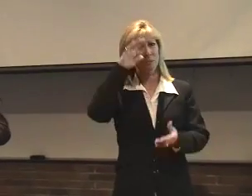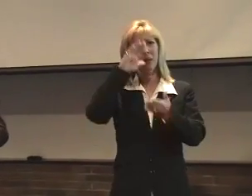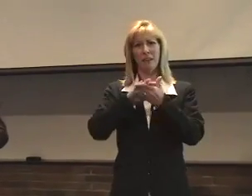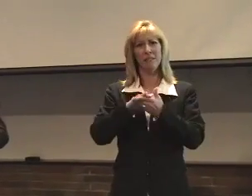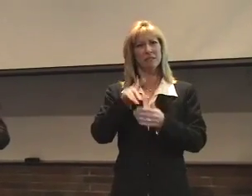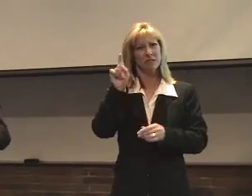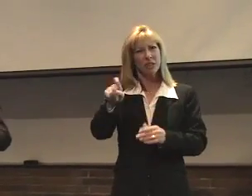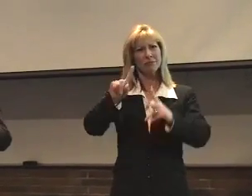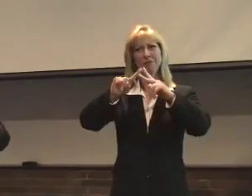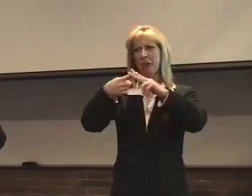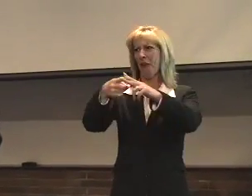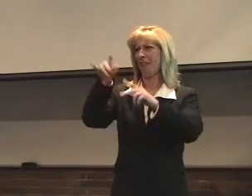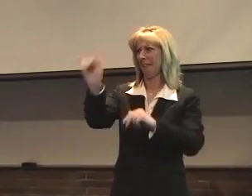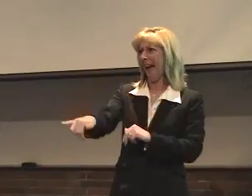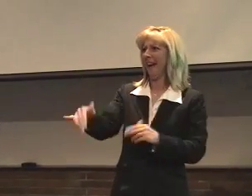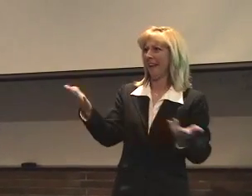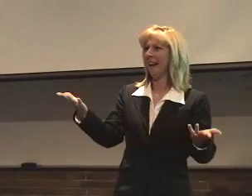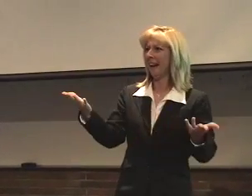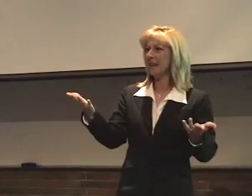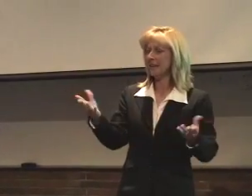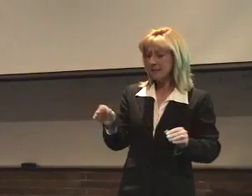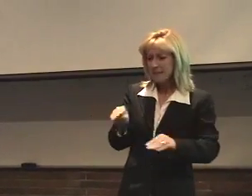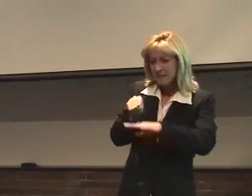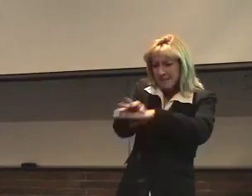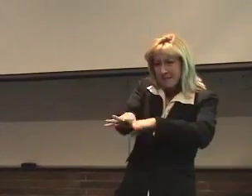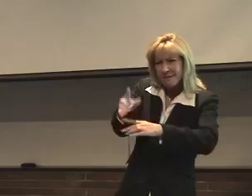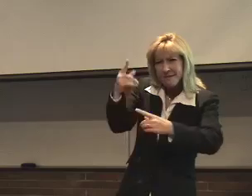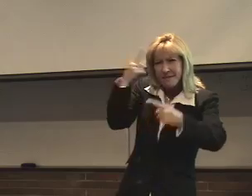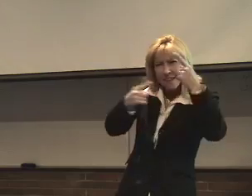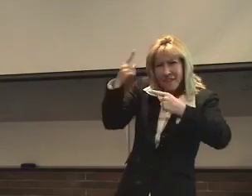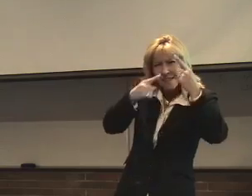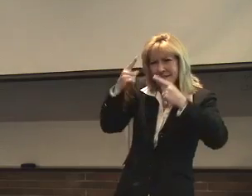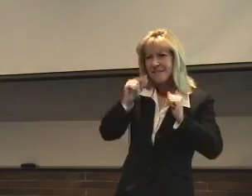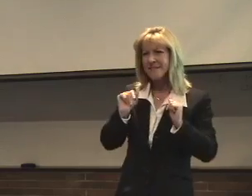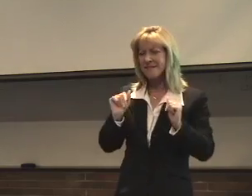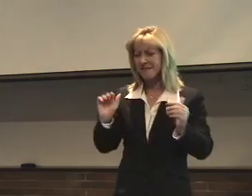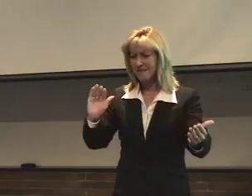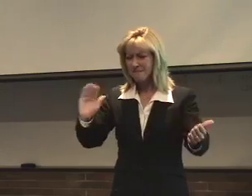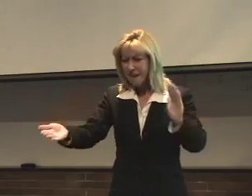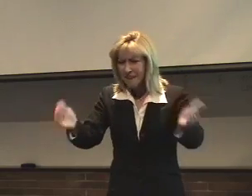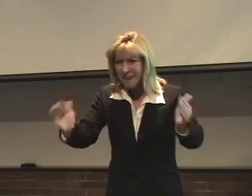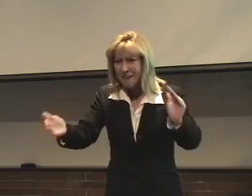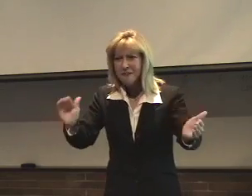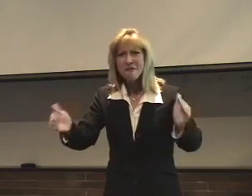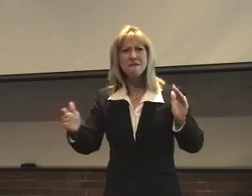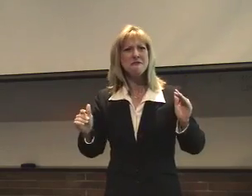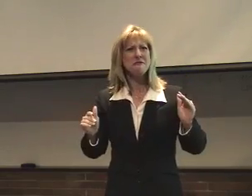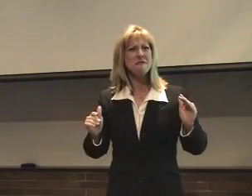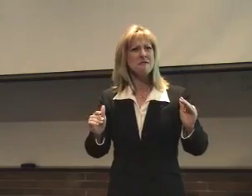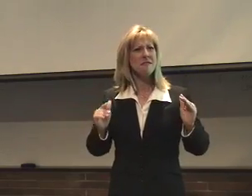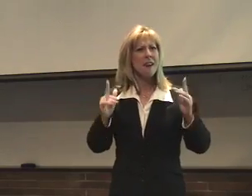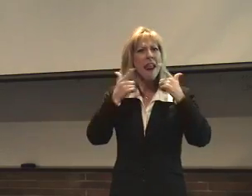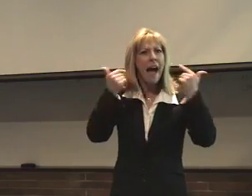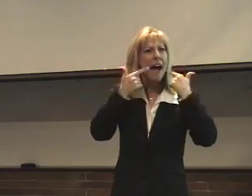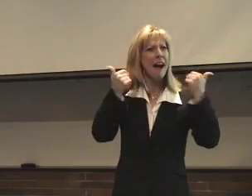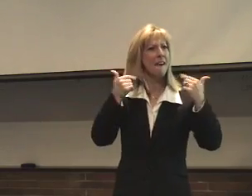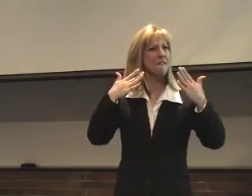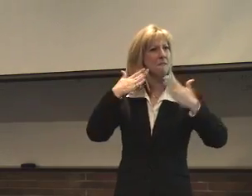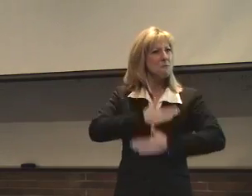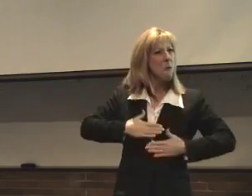comparing, having fun, laughing. Oh, boy's 4 years old, and he has deaf parents. I mean, very, very smart, strong deaf